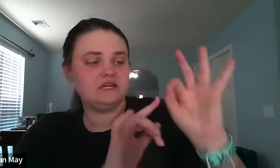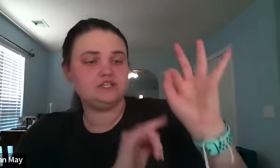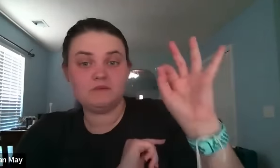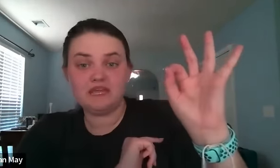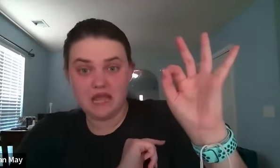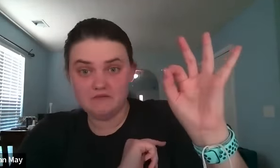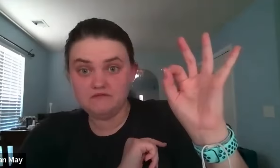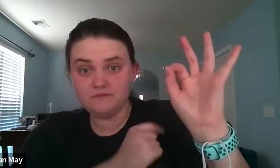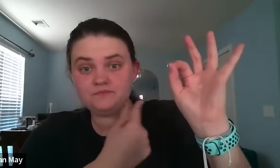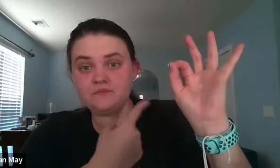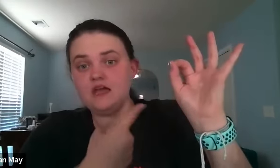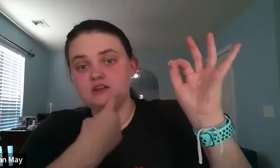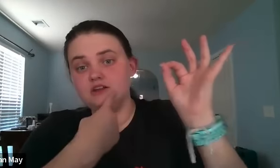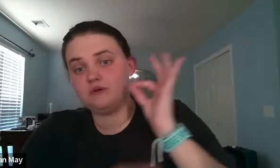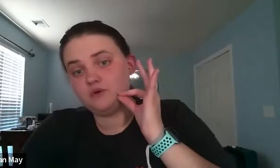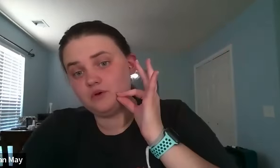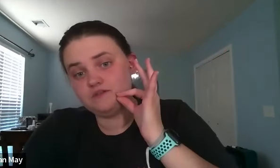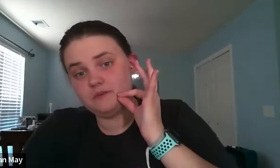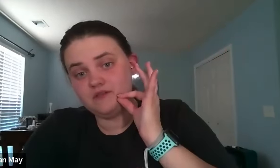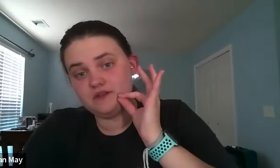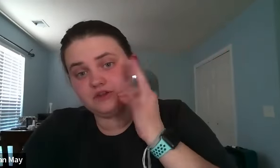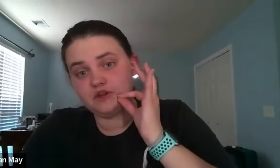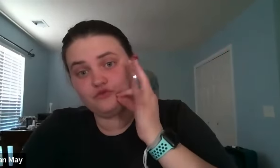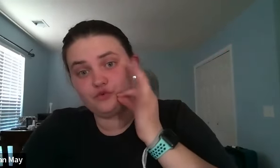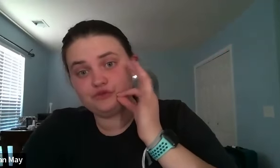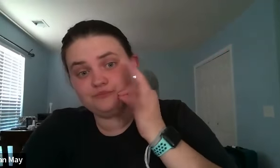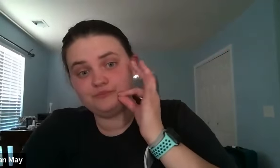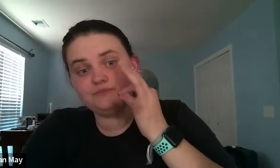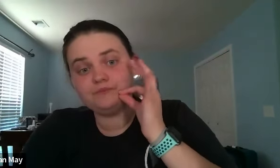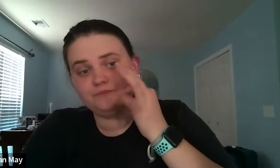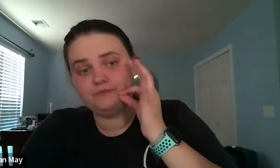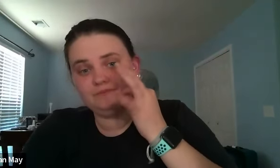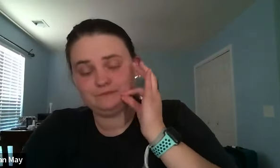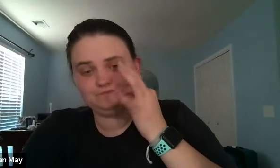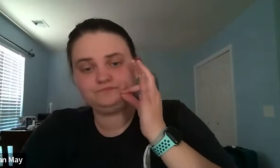you're going to make an F, and you're going to go at the corner of your mouth, and you're going to go fruit.